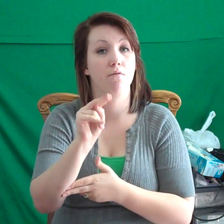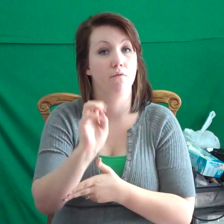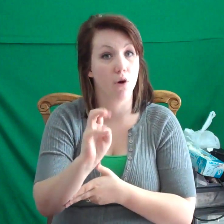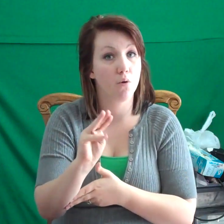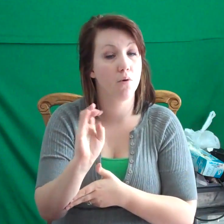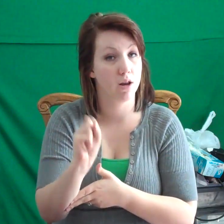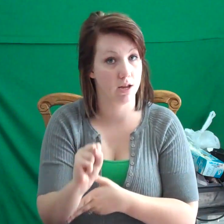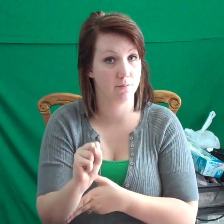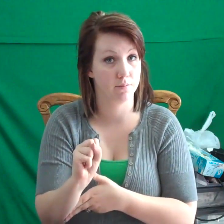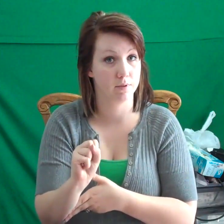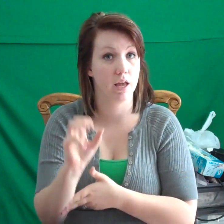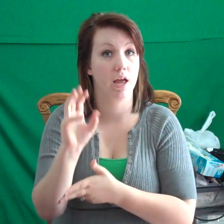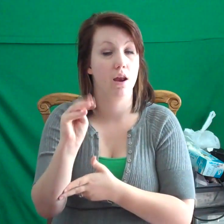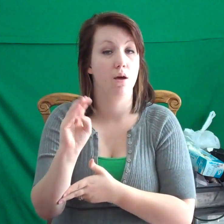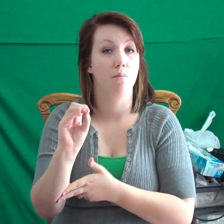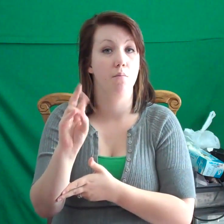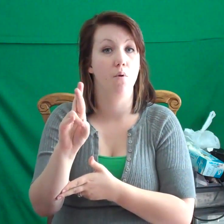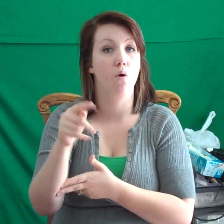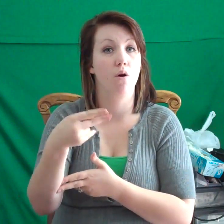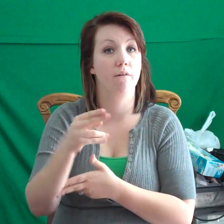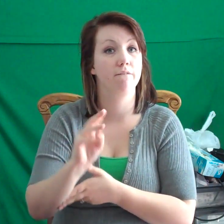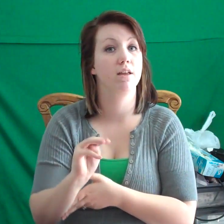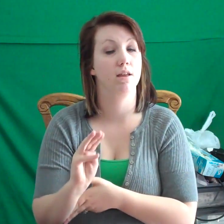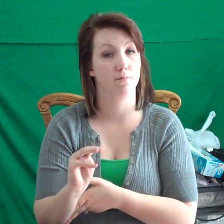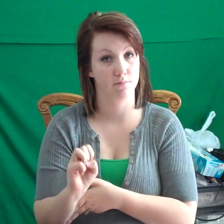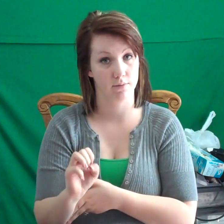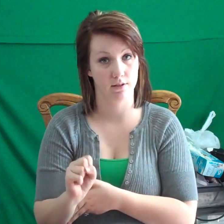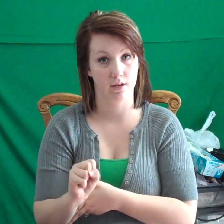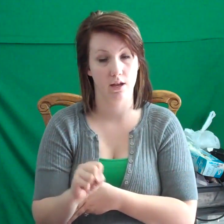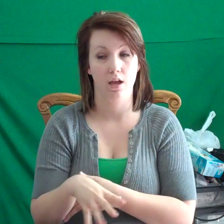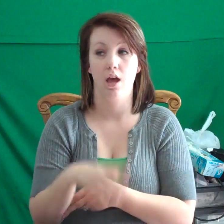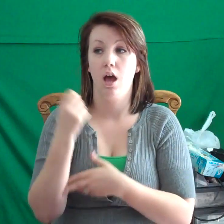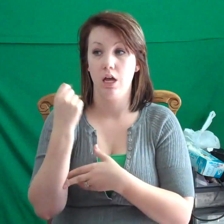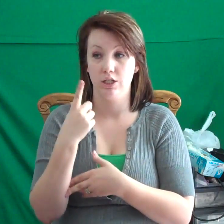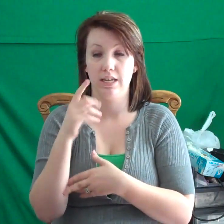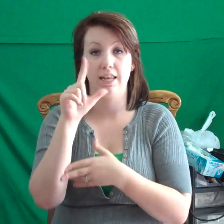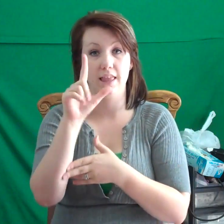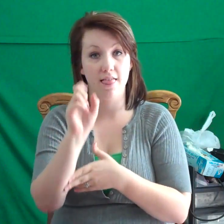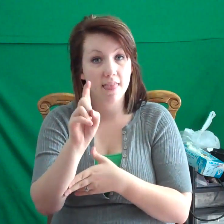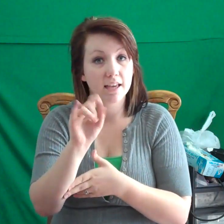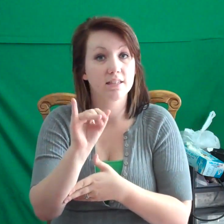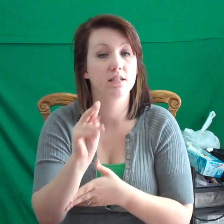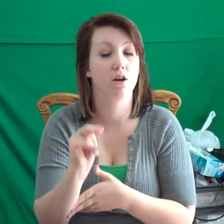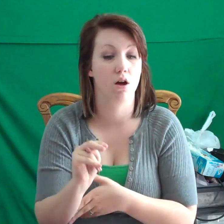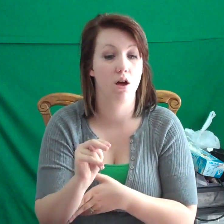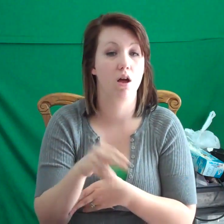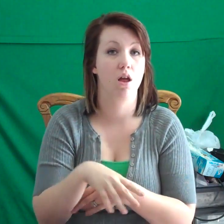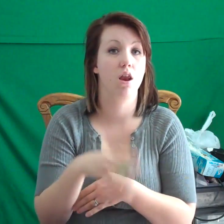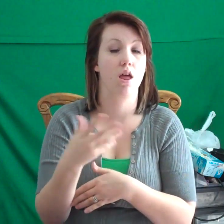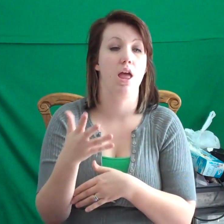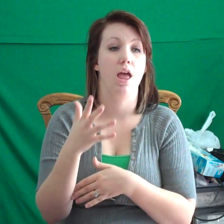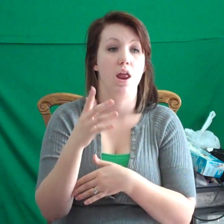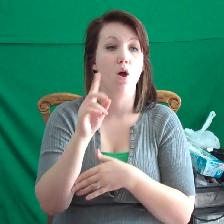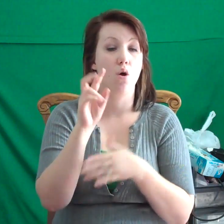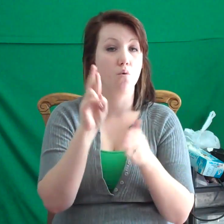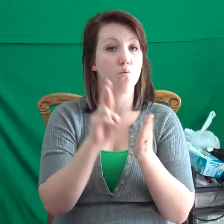Expanding the volume of your lexicon. Comprehending the register. Some interpreters actually